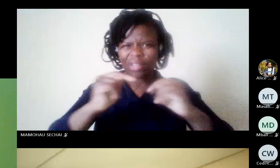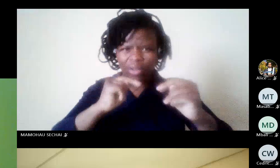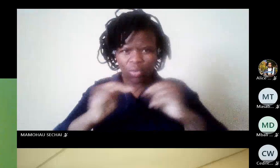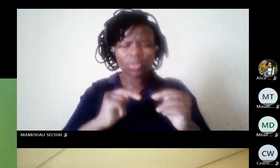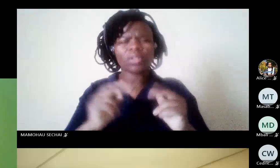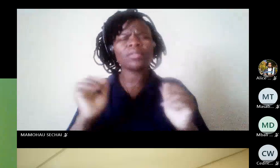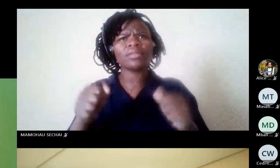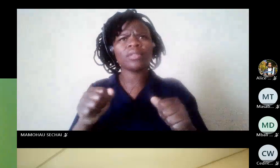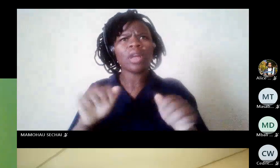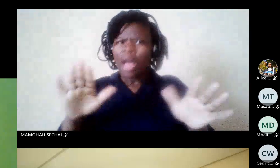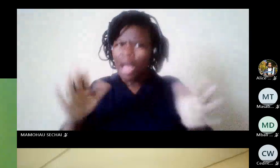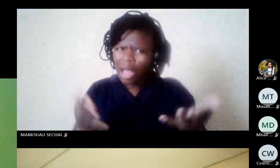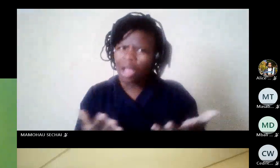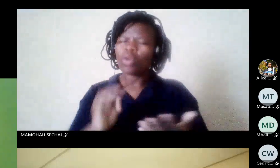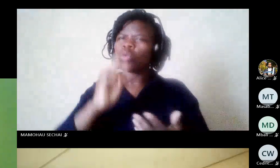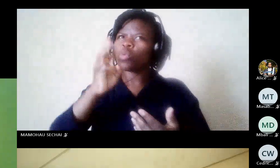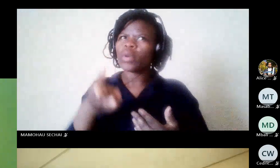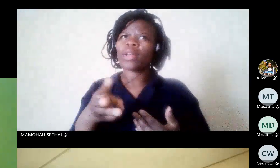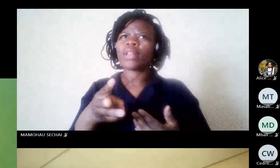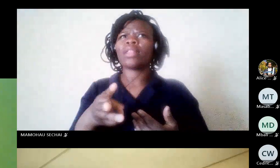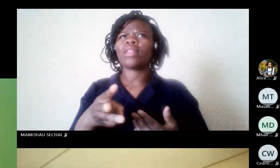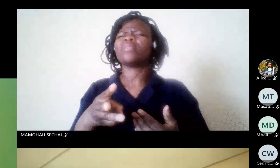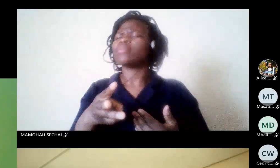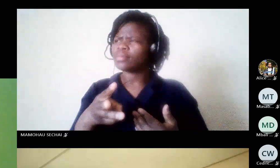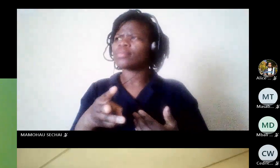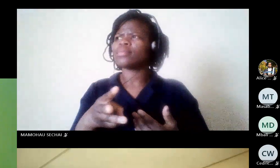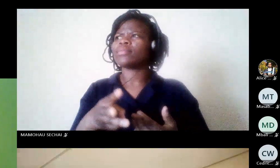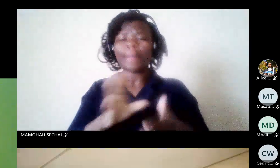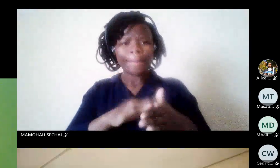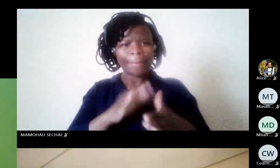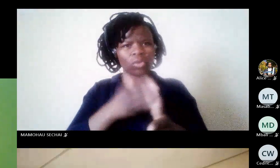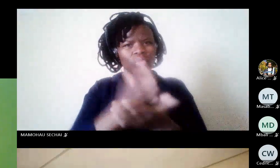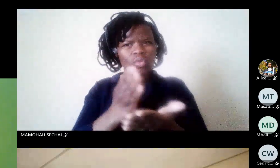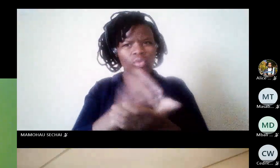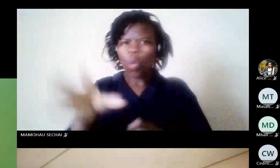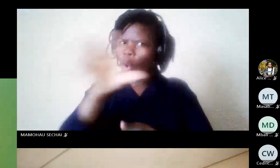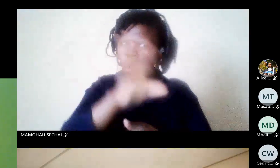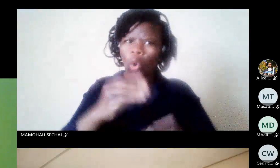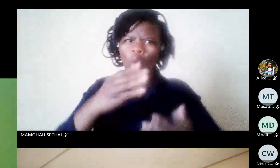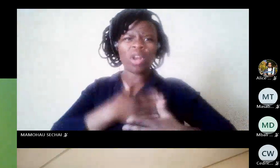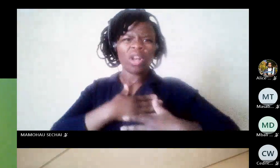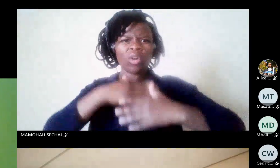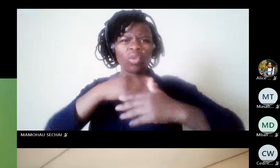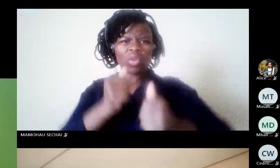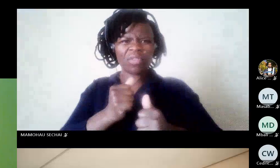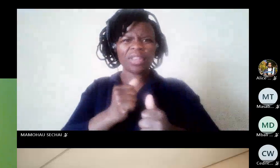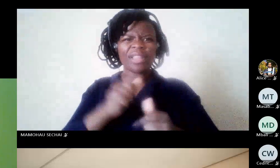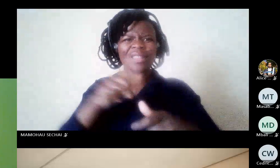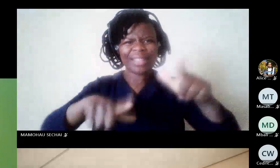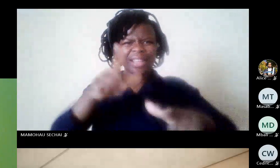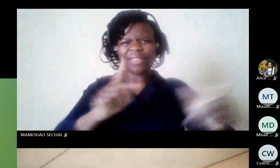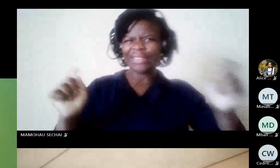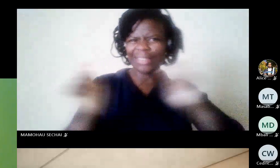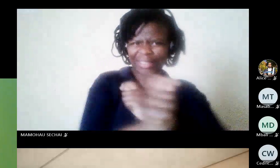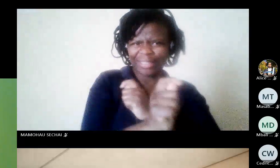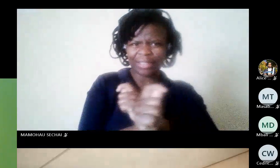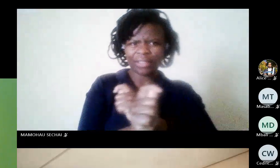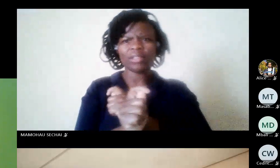How will I be able to? Because your whole confidence level changes. How will you